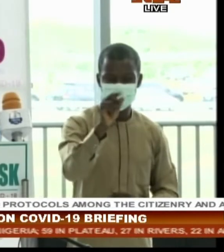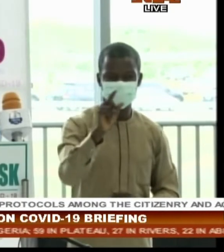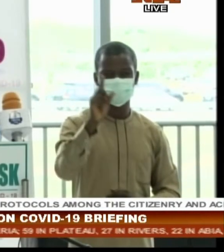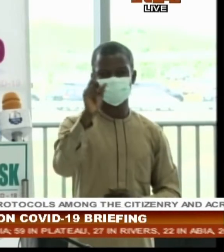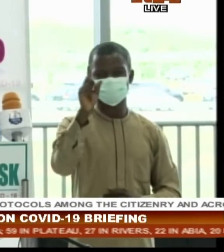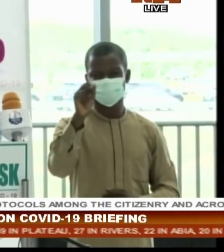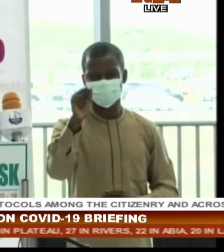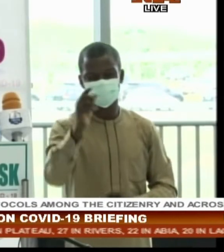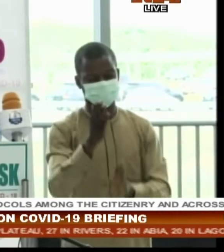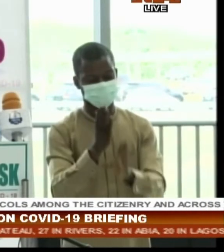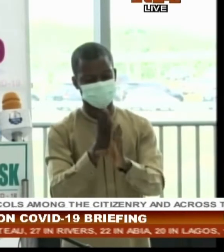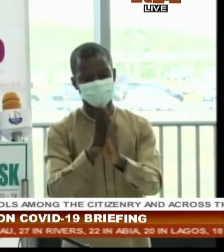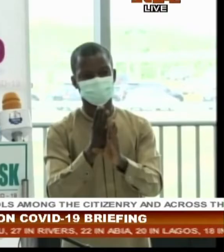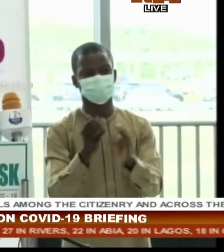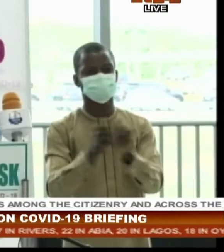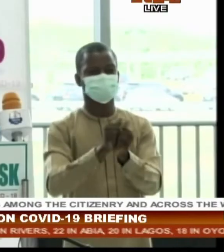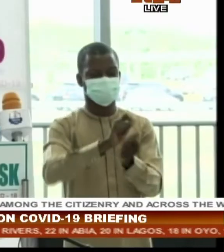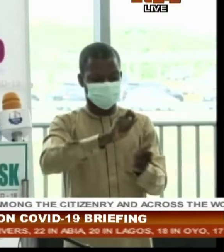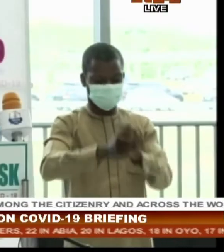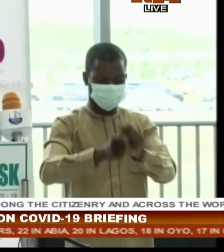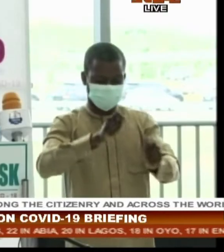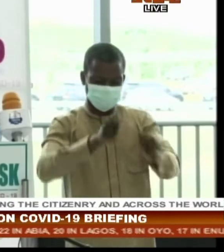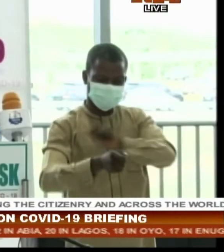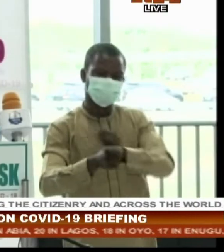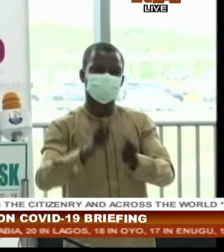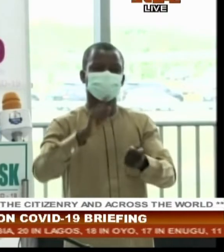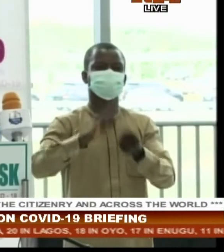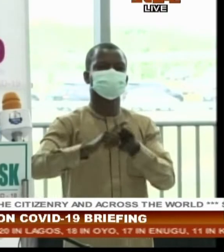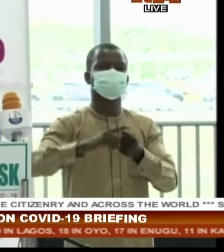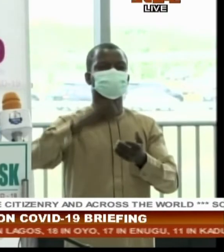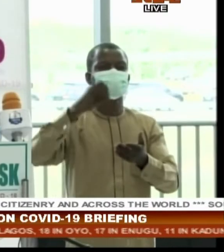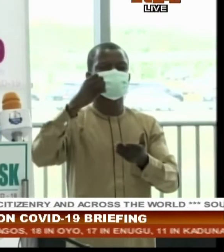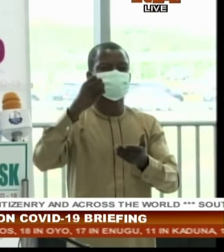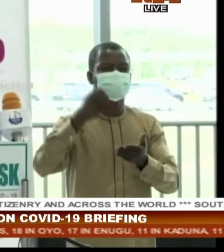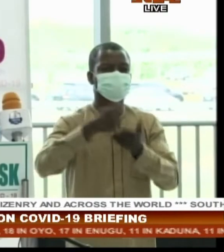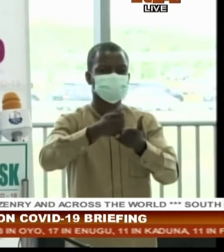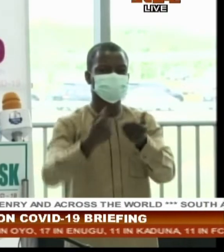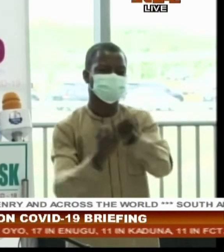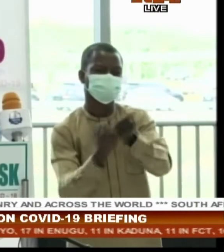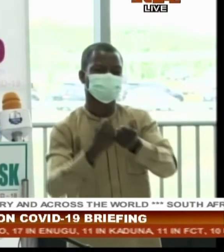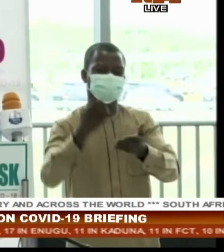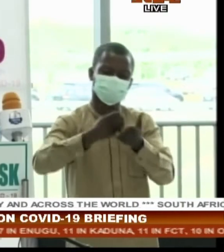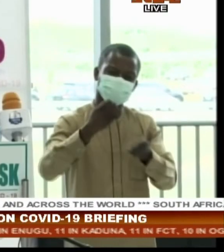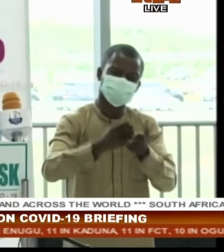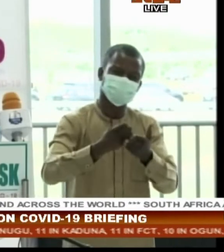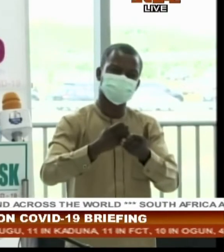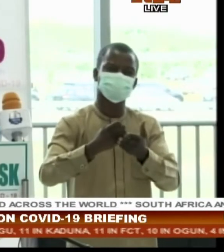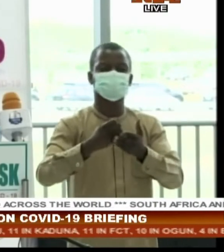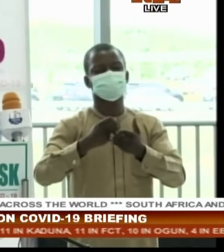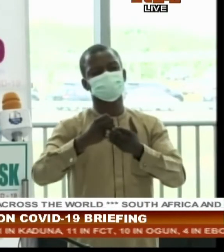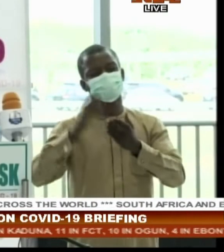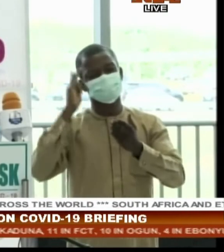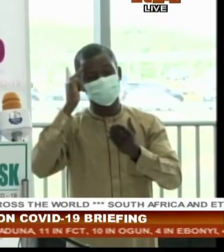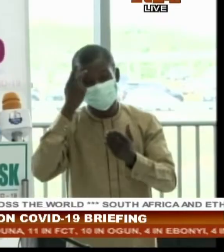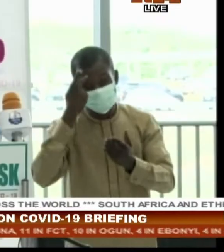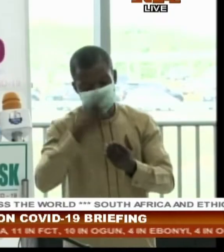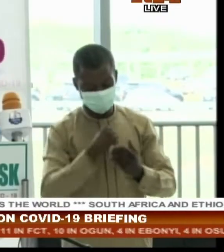in line with amendments to address economic, socio-political, and health